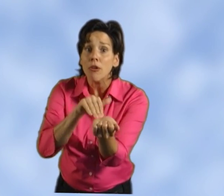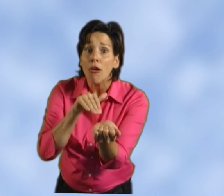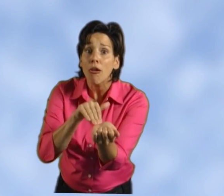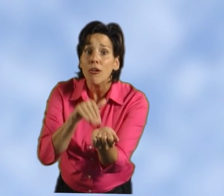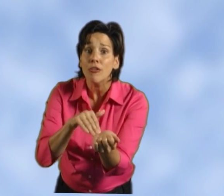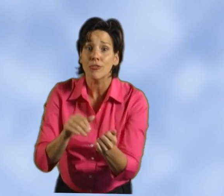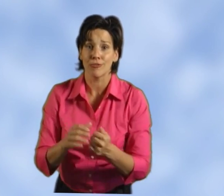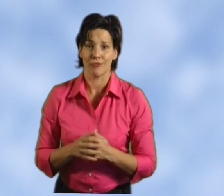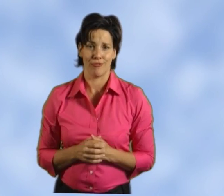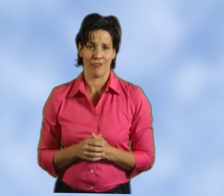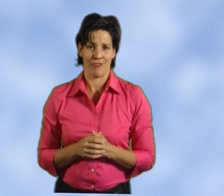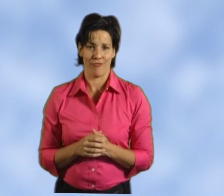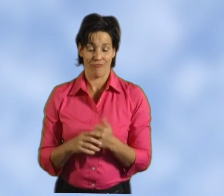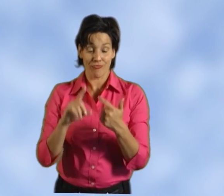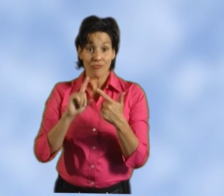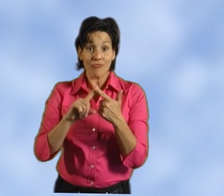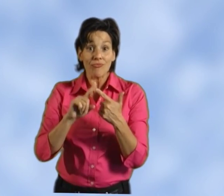A family doctor,